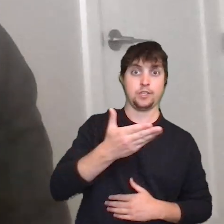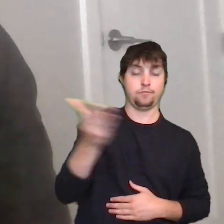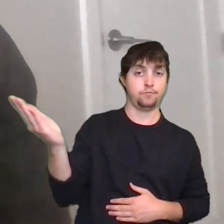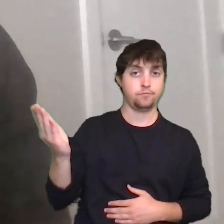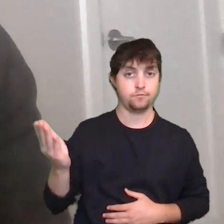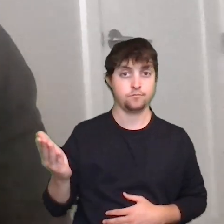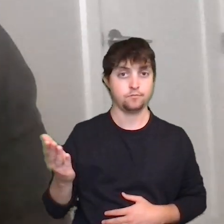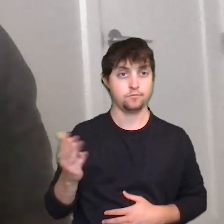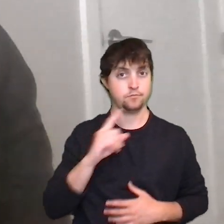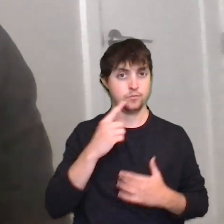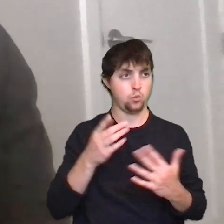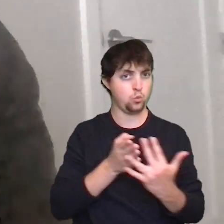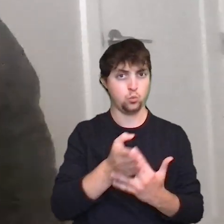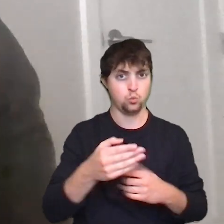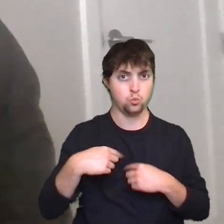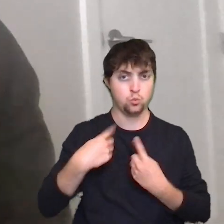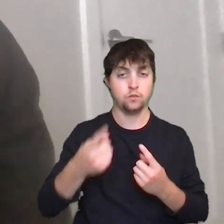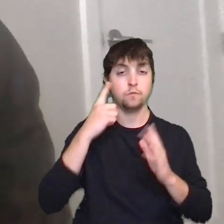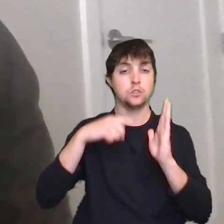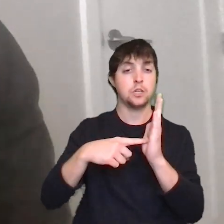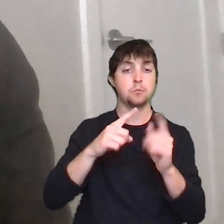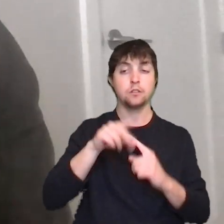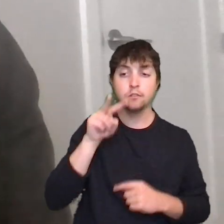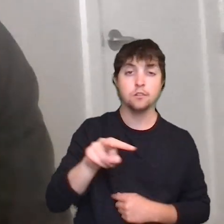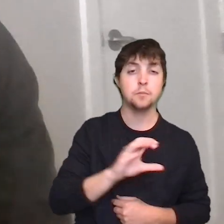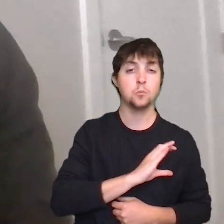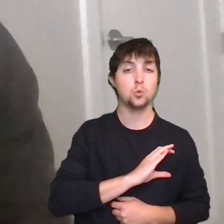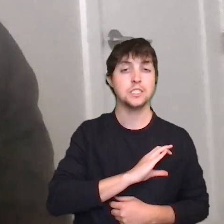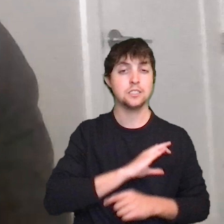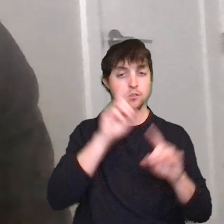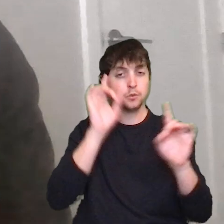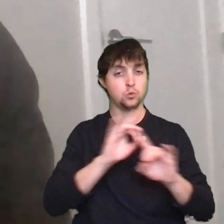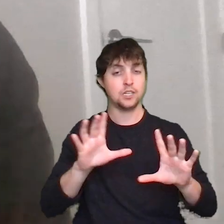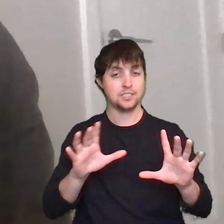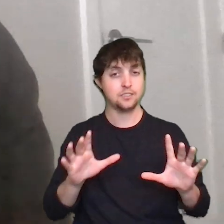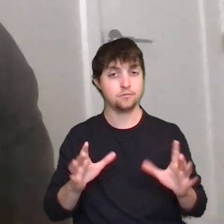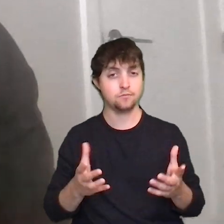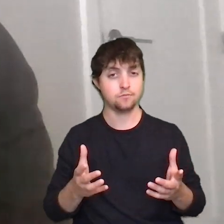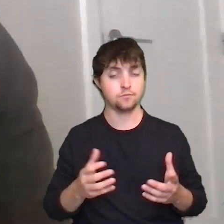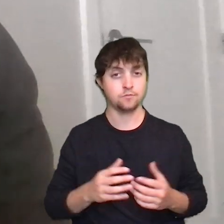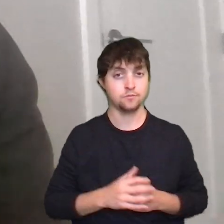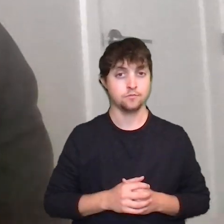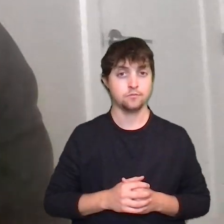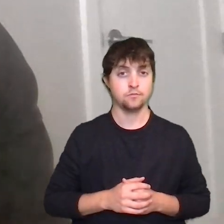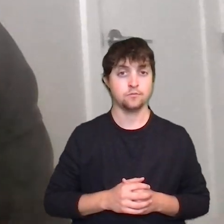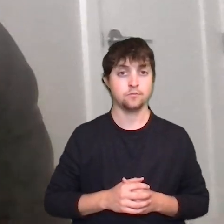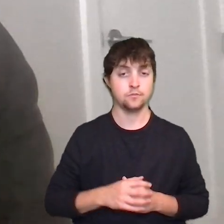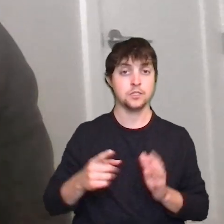a community is going through. So, for example, when you look at police